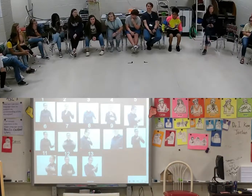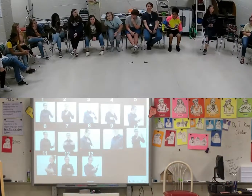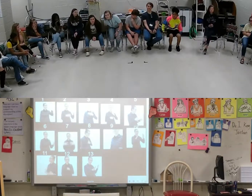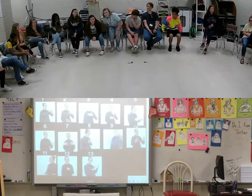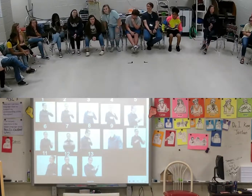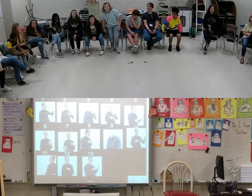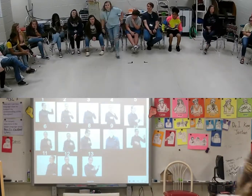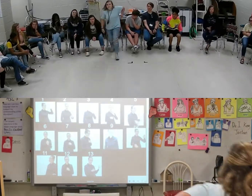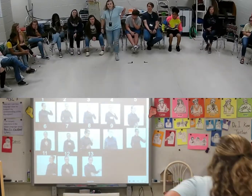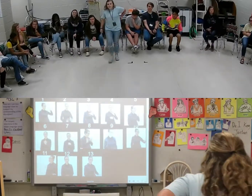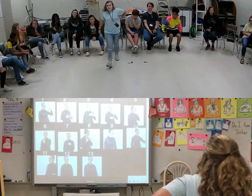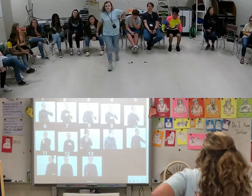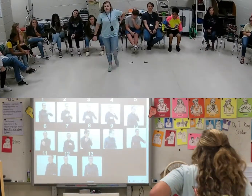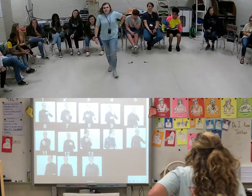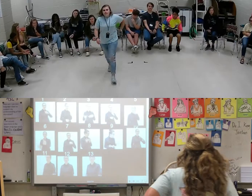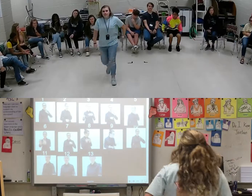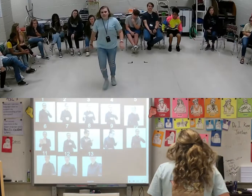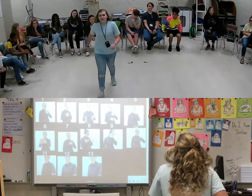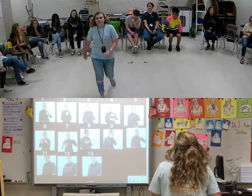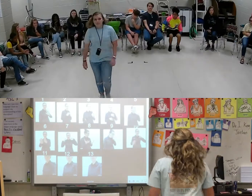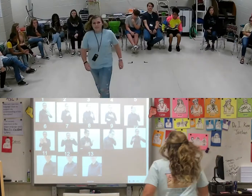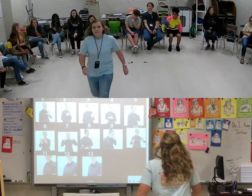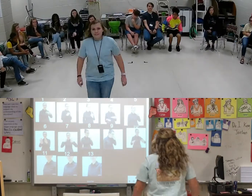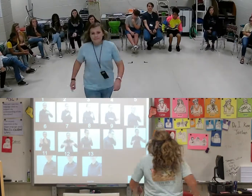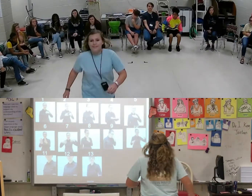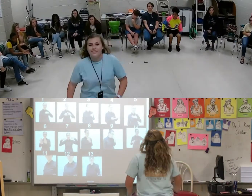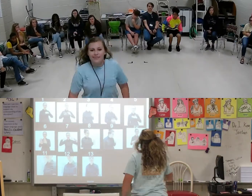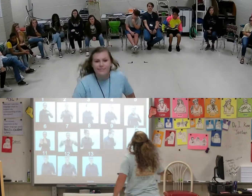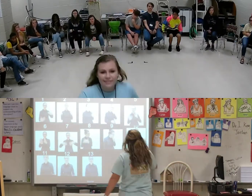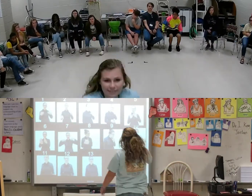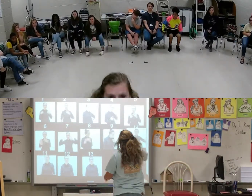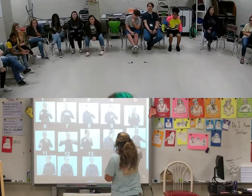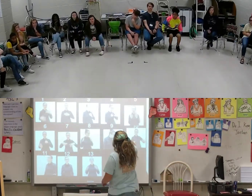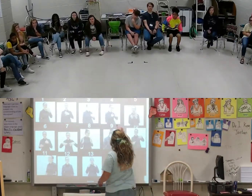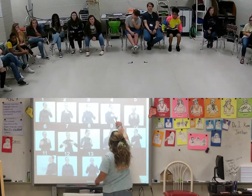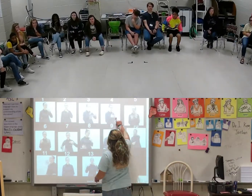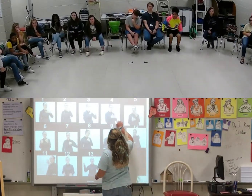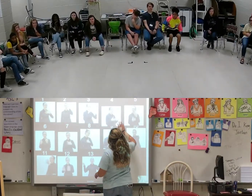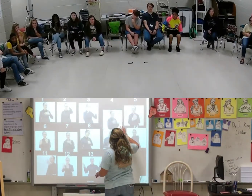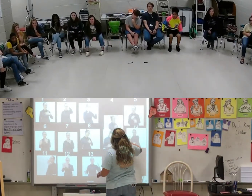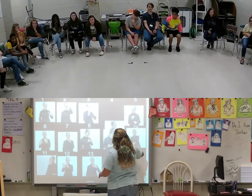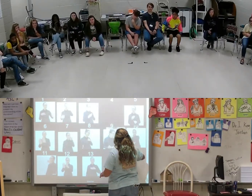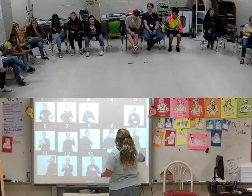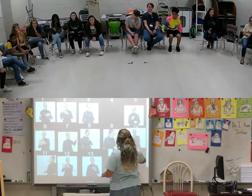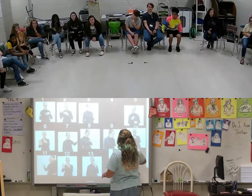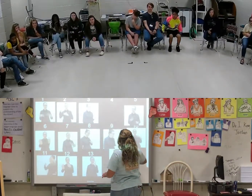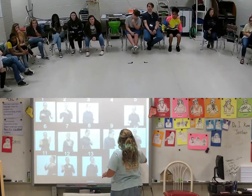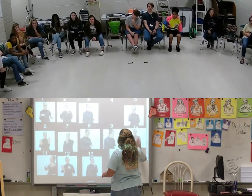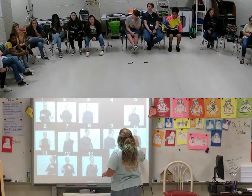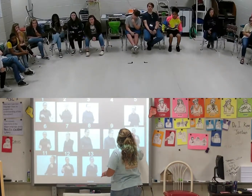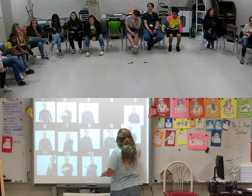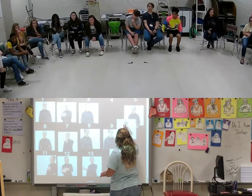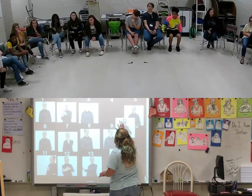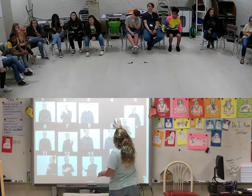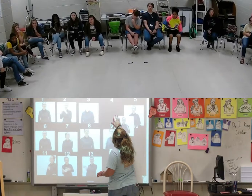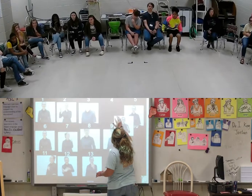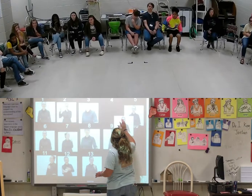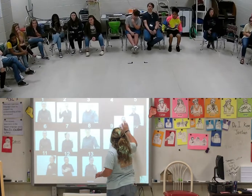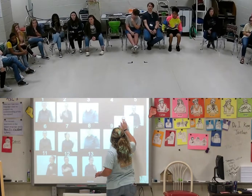number 4. Yes, you can reach it. You ain't that short. And pick number 5. Because after she was like, she had a party at her old house, and she be like, her old house